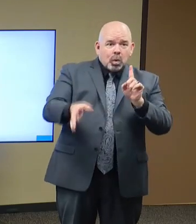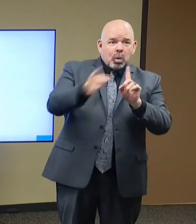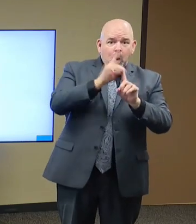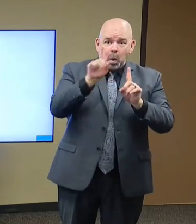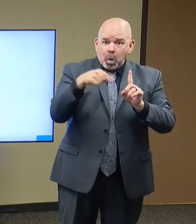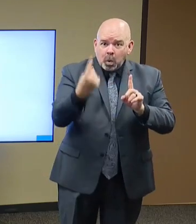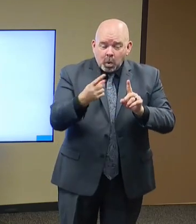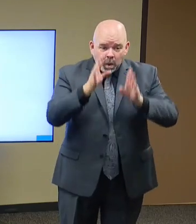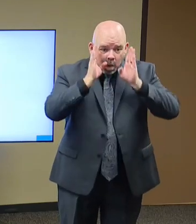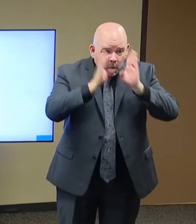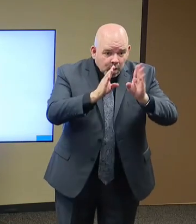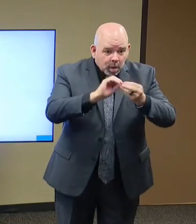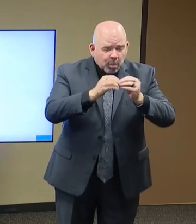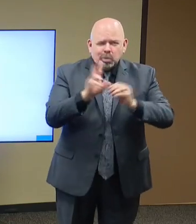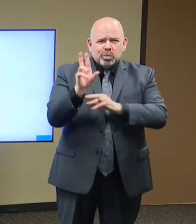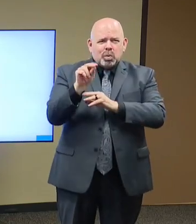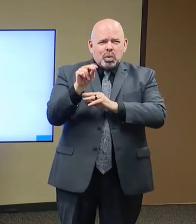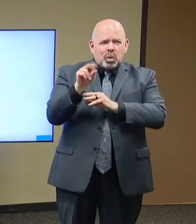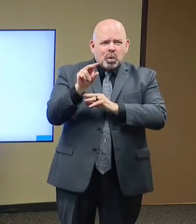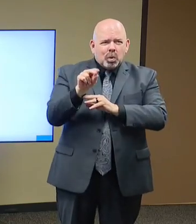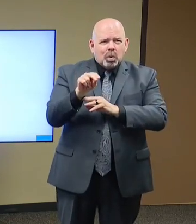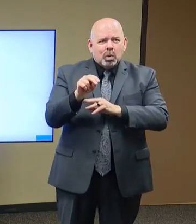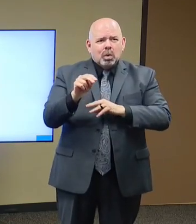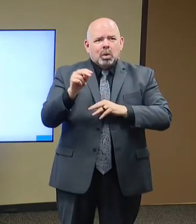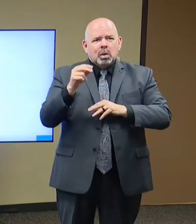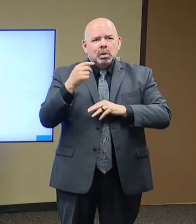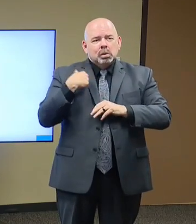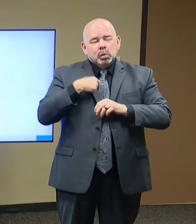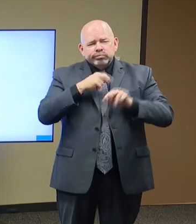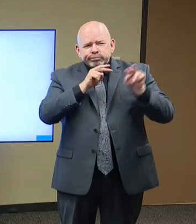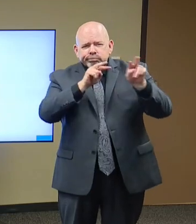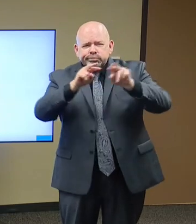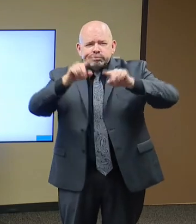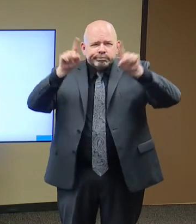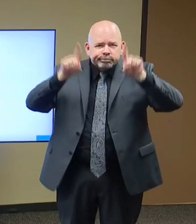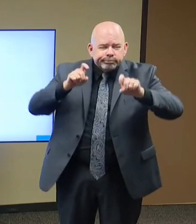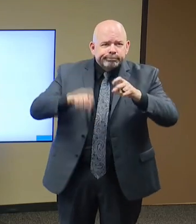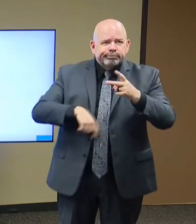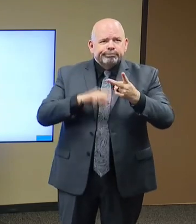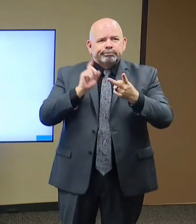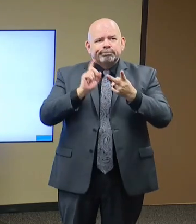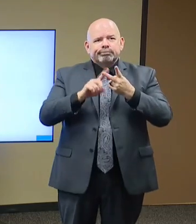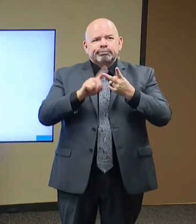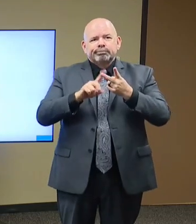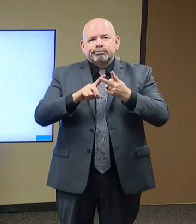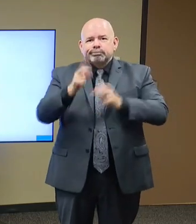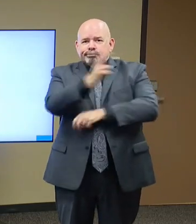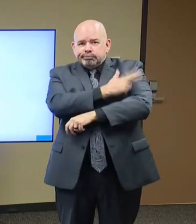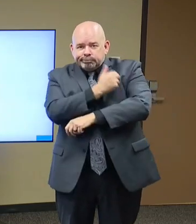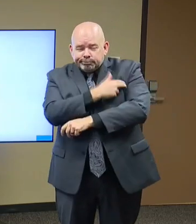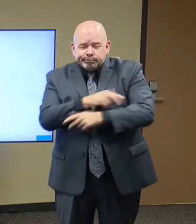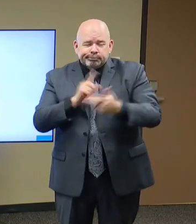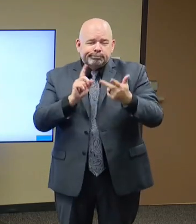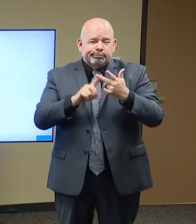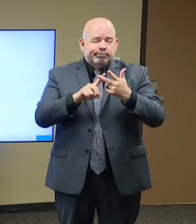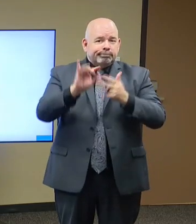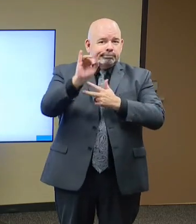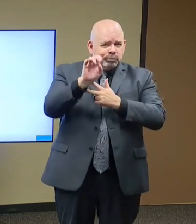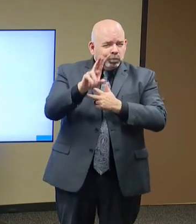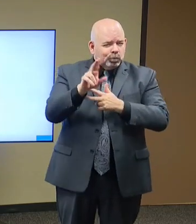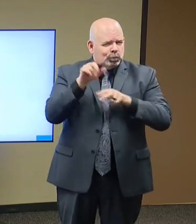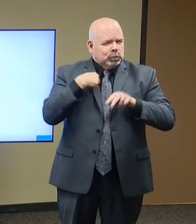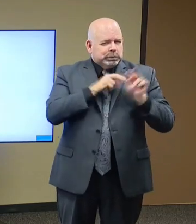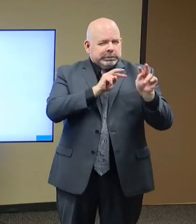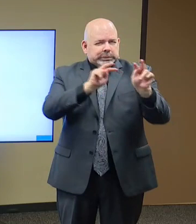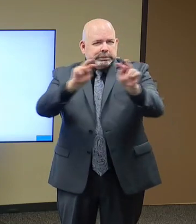that is dependent on the testing. We've seen lately how that's also dependent on the delays of getting those